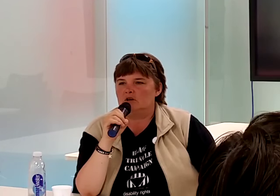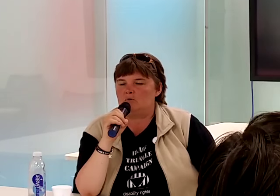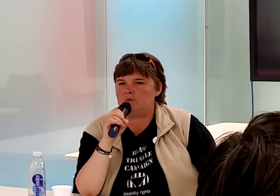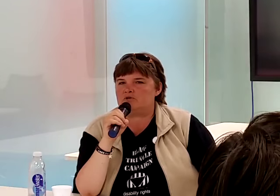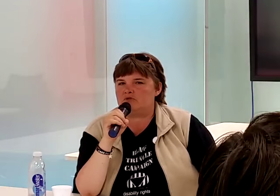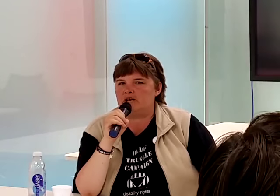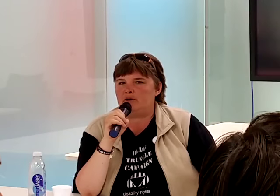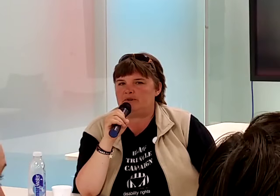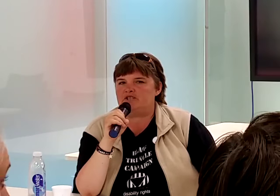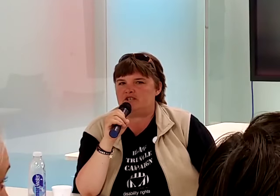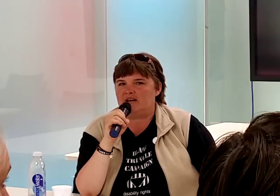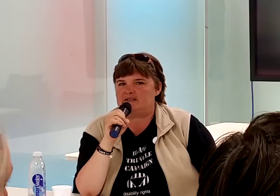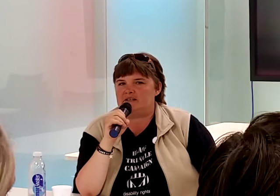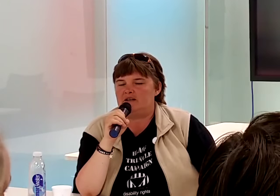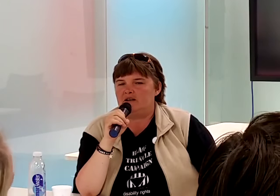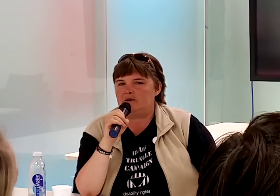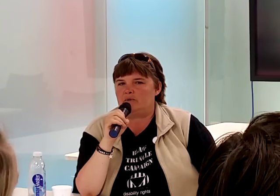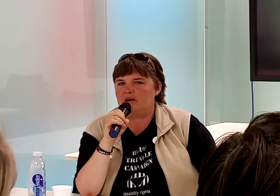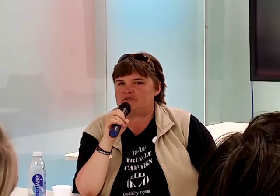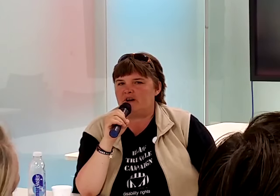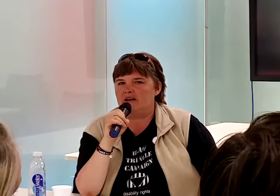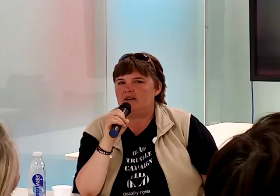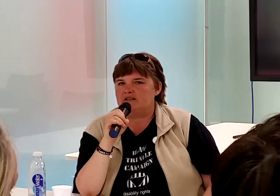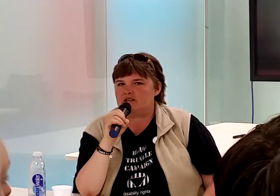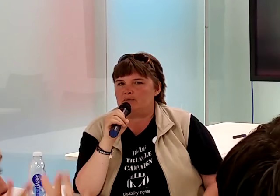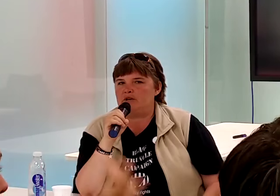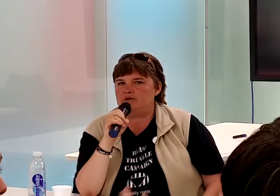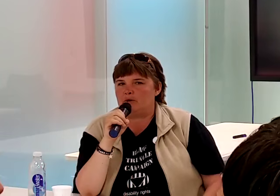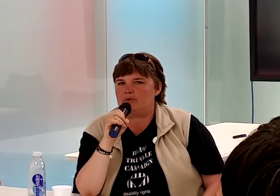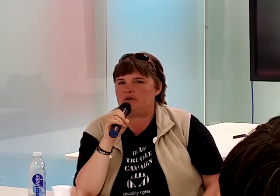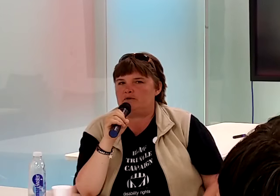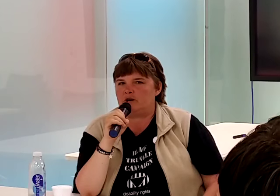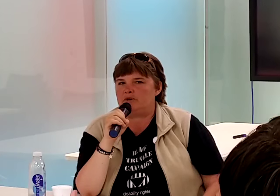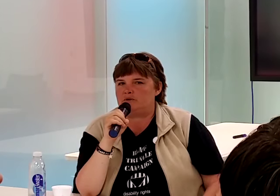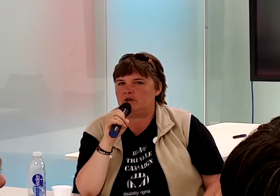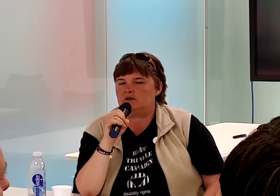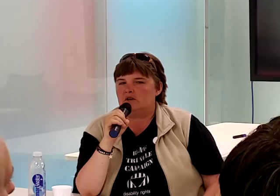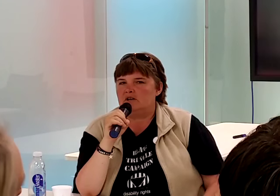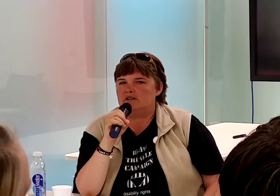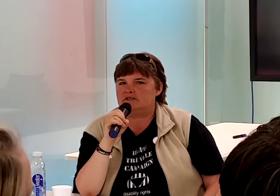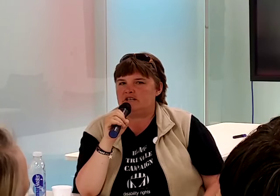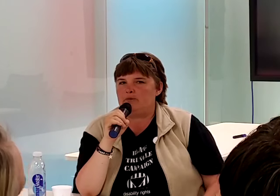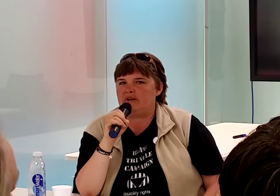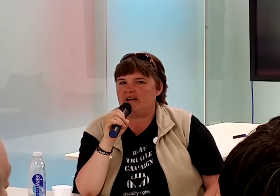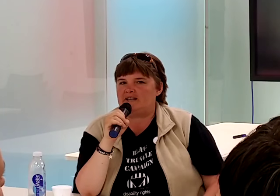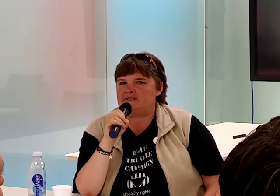Deepak, we would really appreciate it. The website,